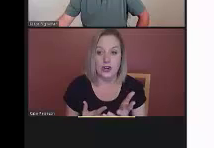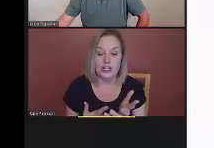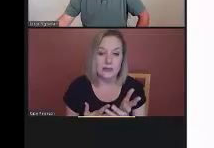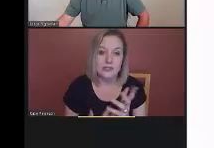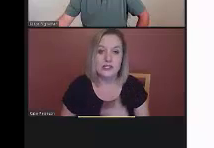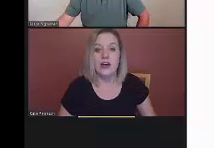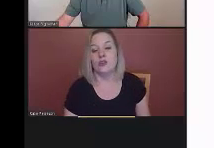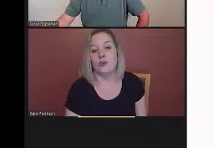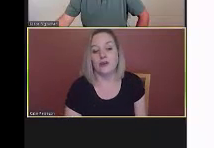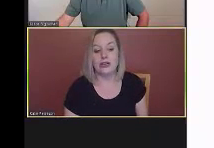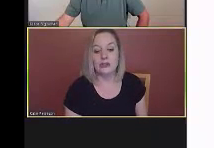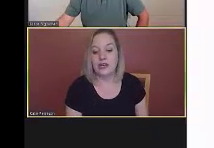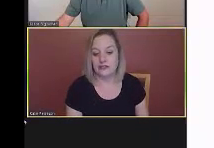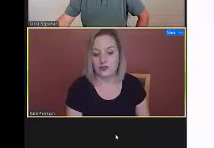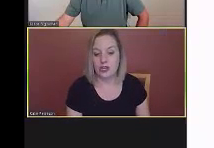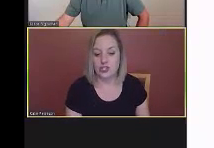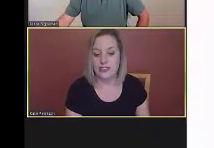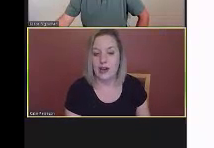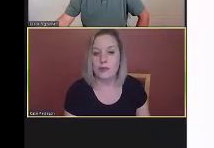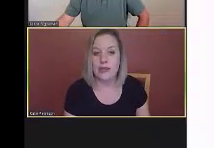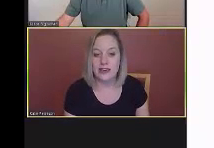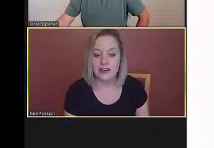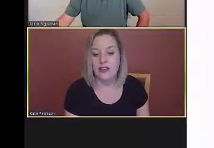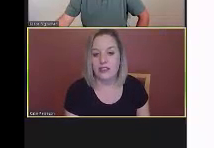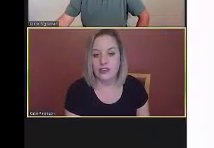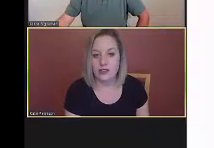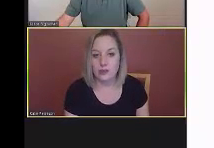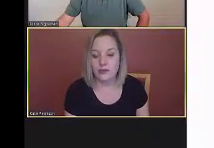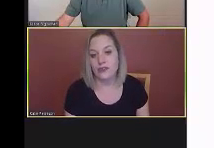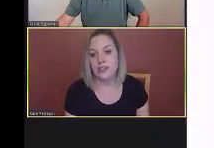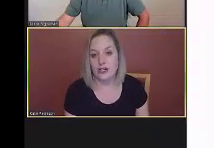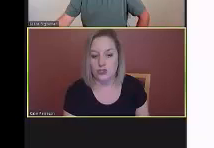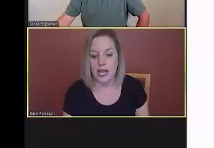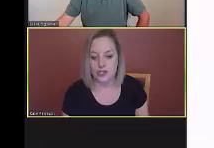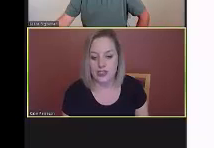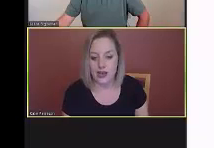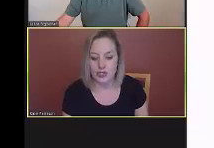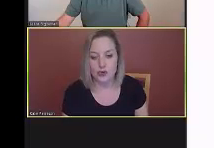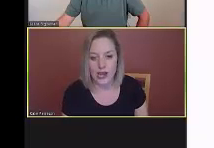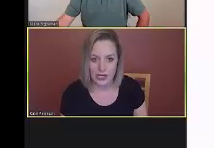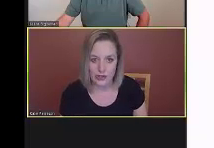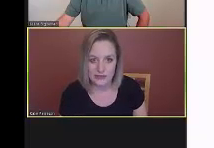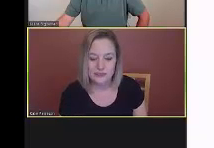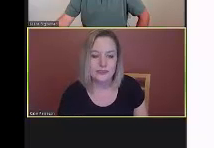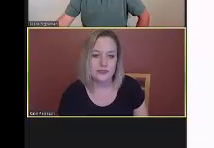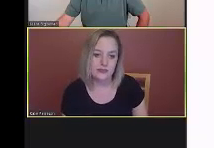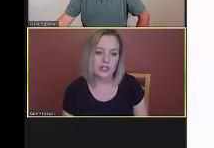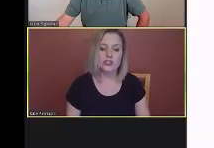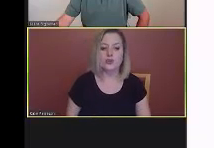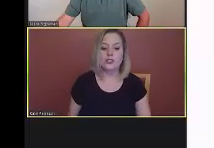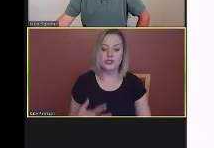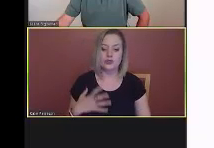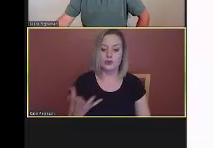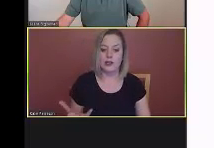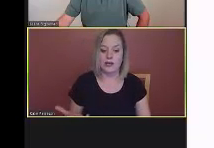are acronyms, you'll want to include that information, and that will make the actual captioning that much more accurate.